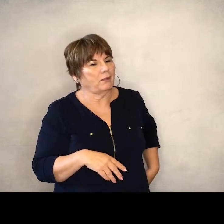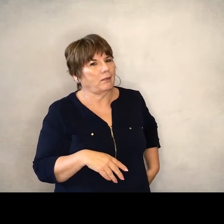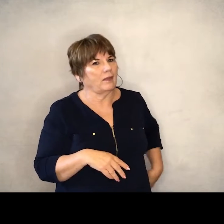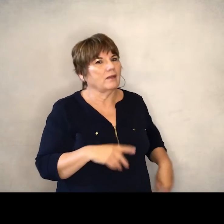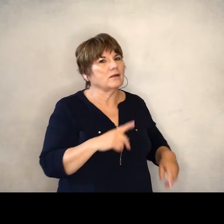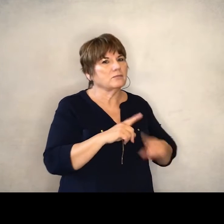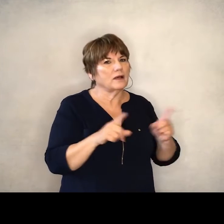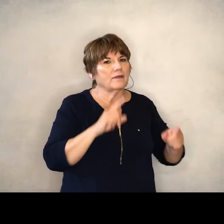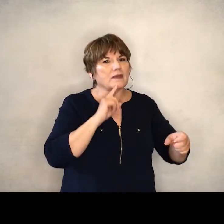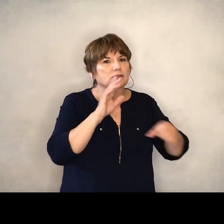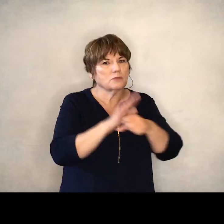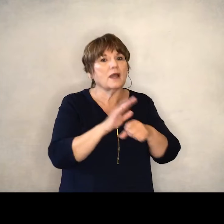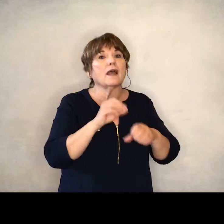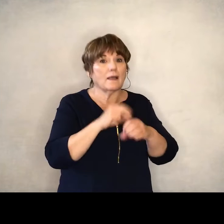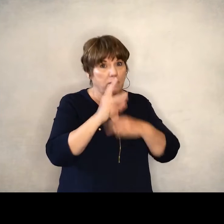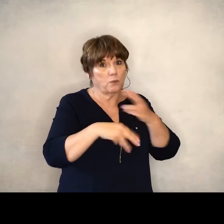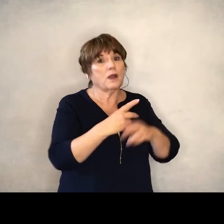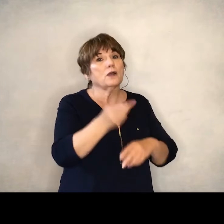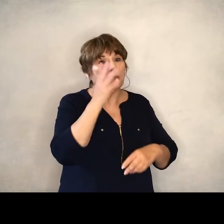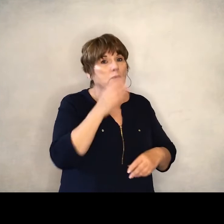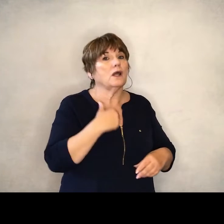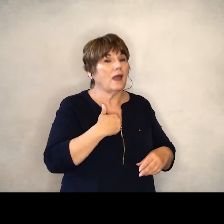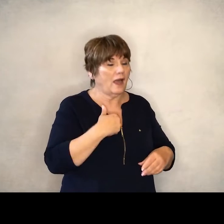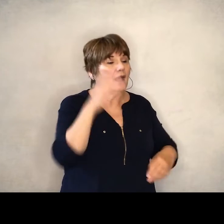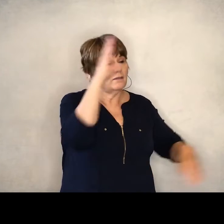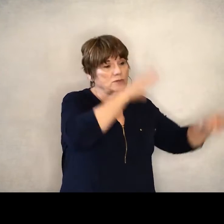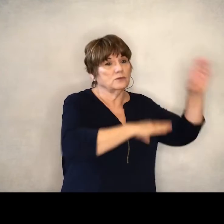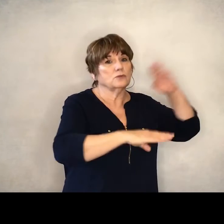the world you will have tribulation.